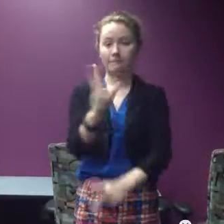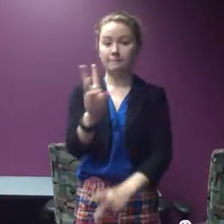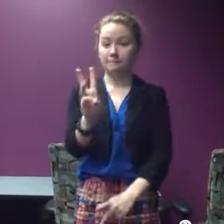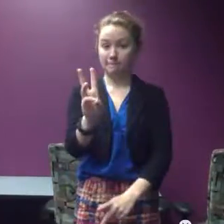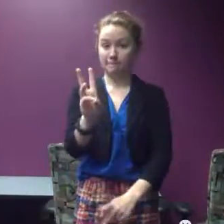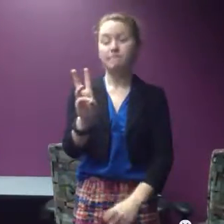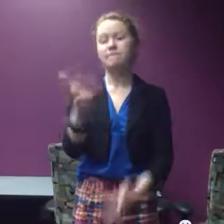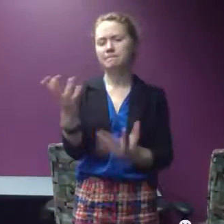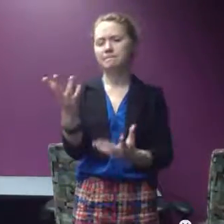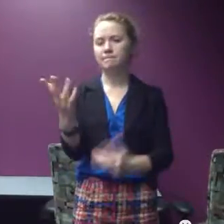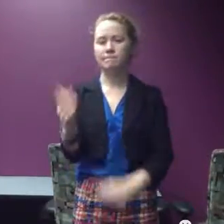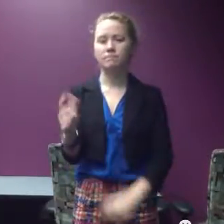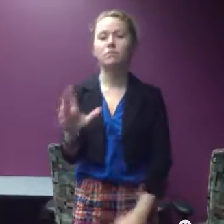So feet times